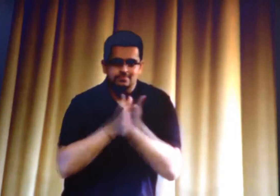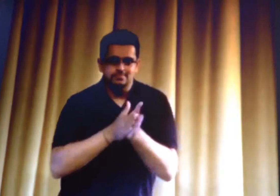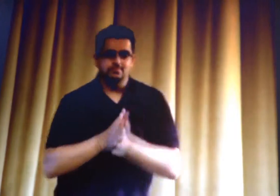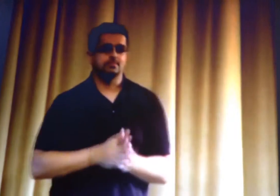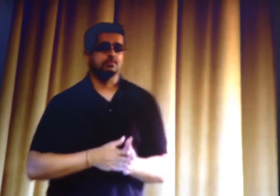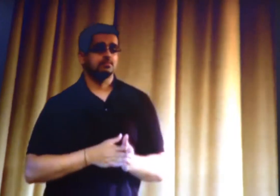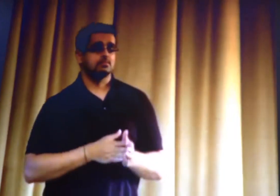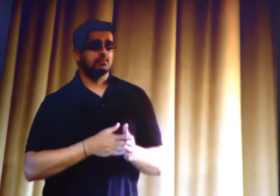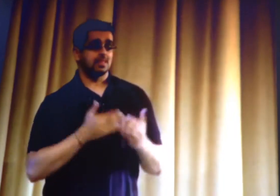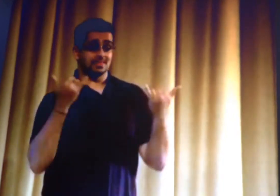he just went for it.